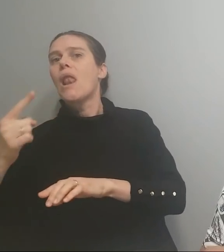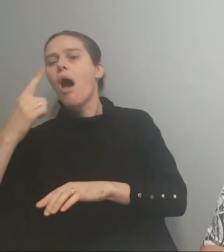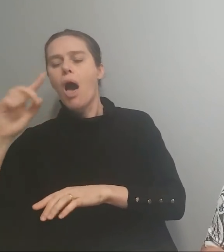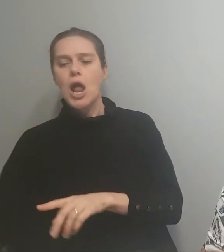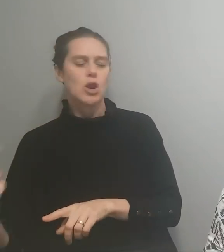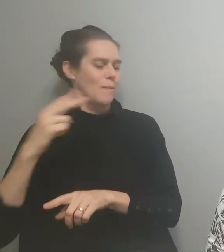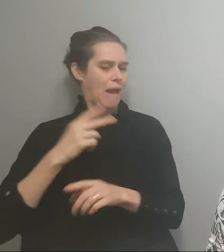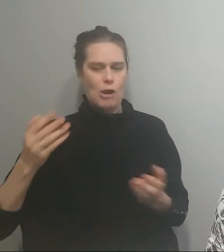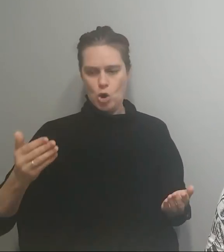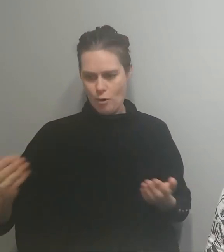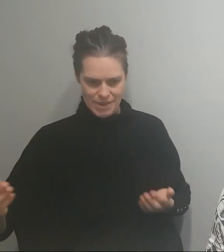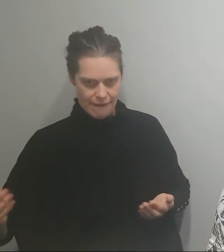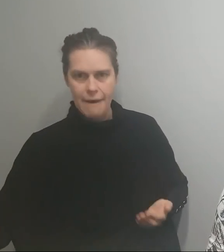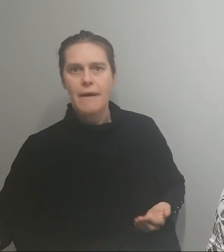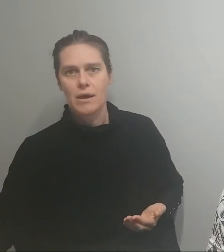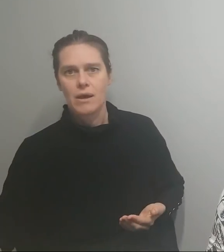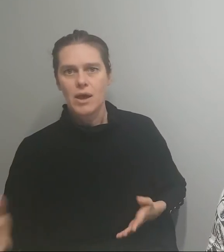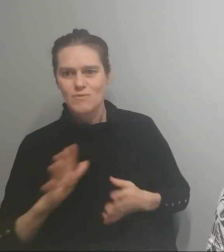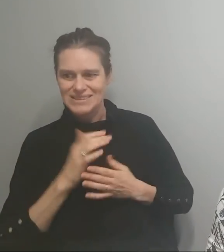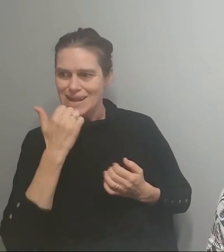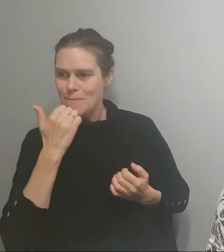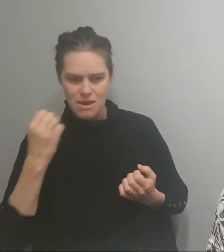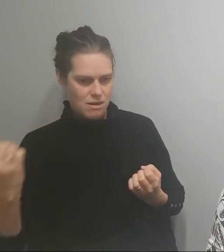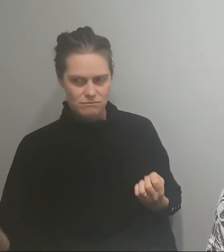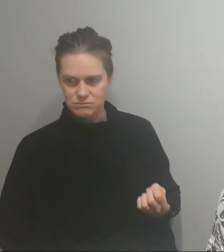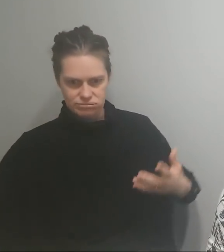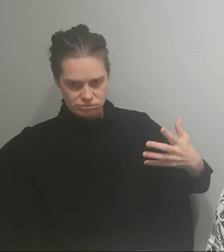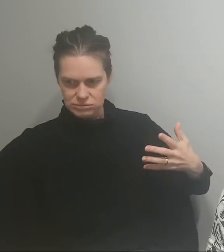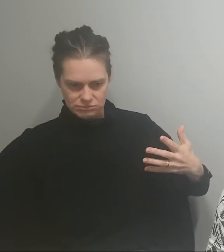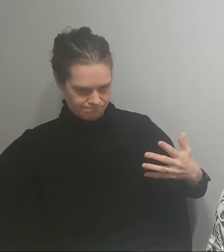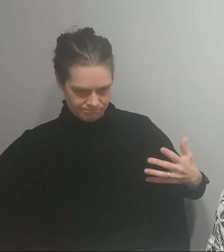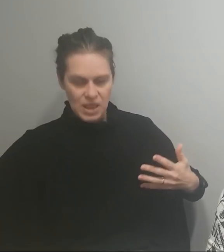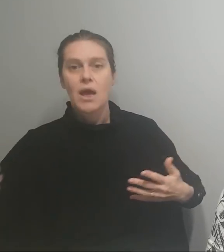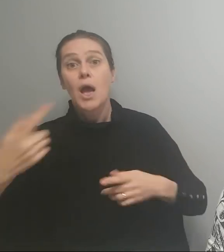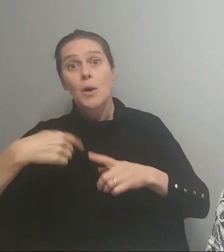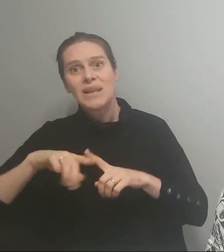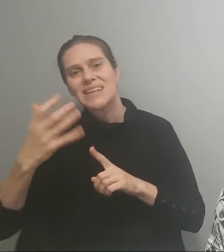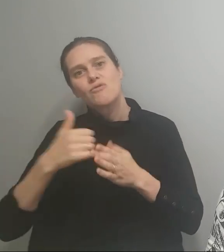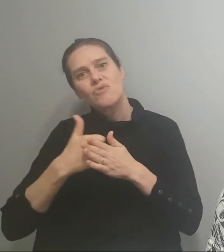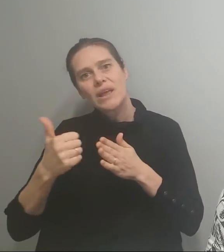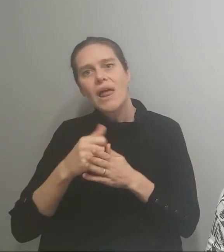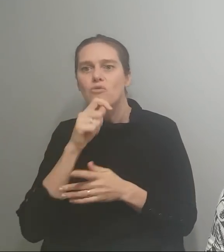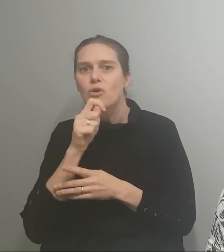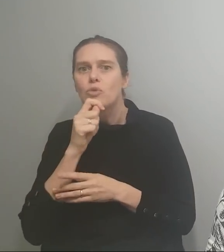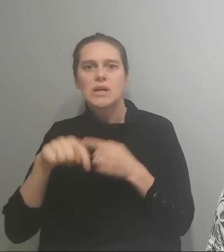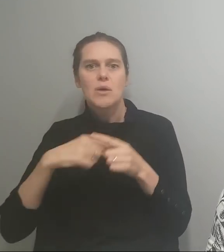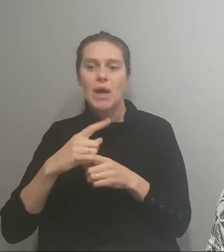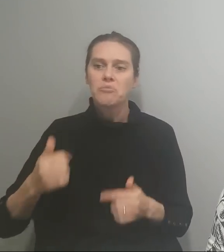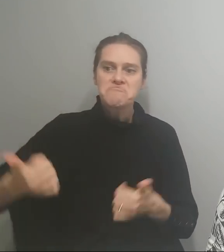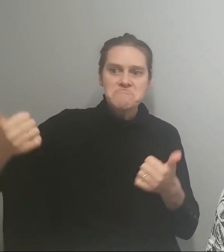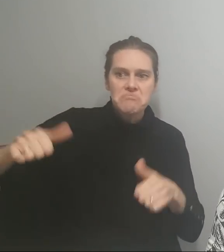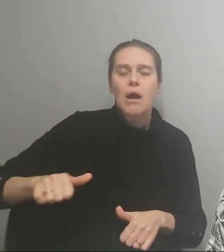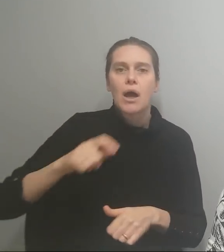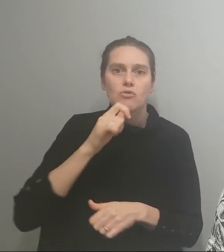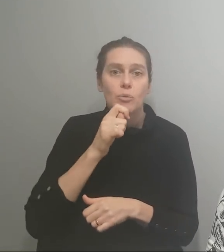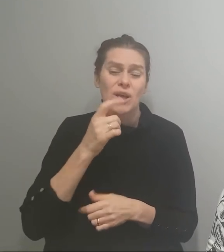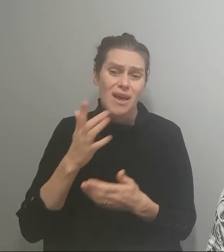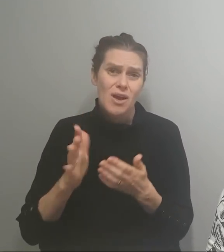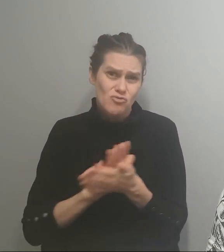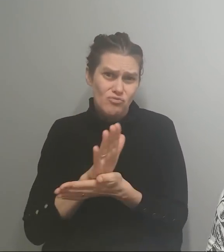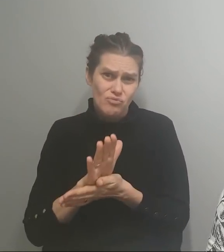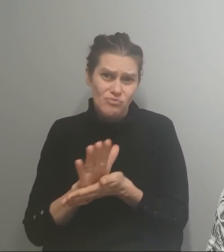will also be a series of measures that we're getting regular reporting on how things are going, and part of that will be the experience of